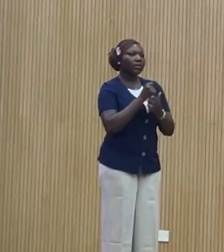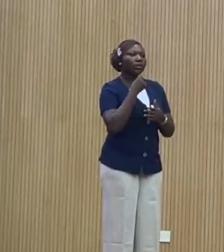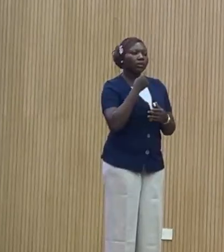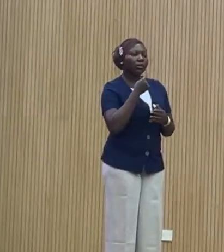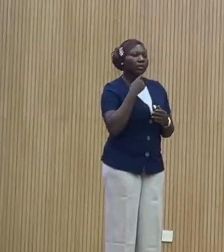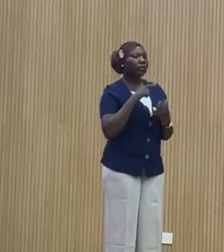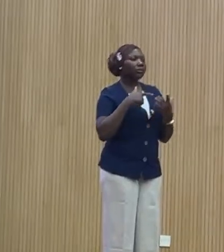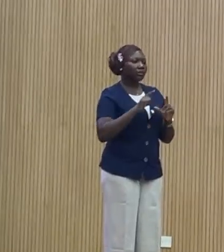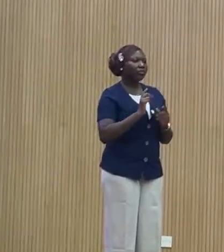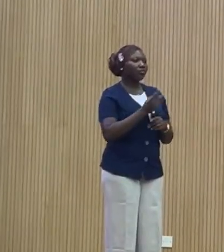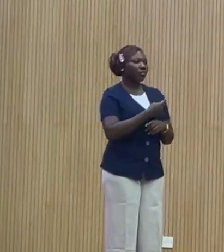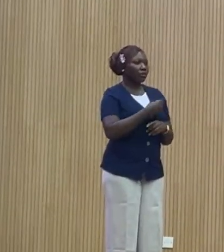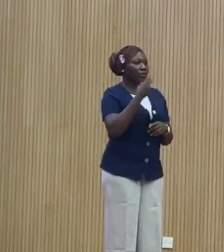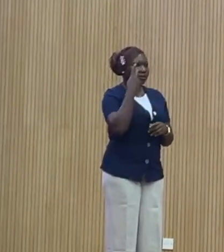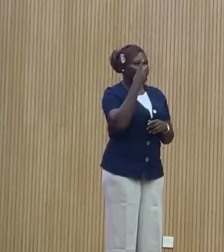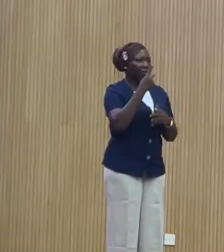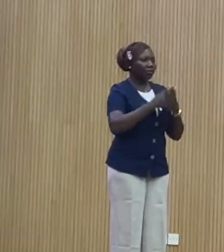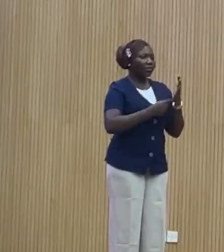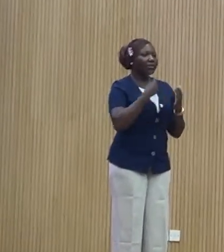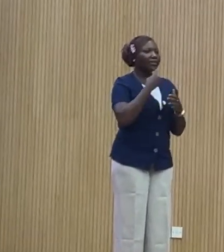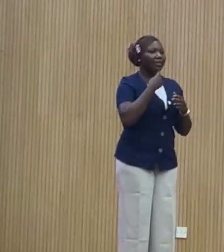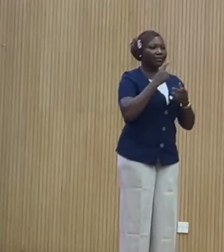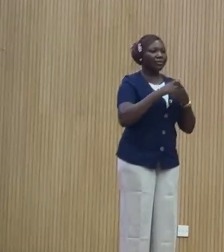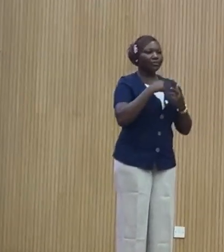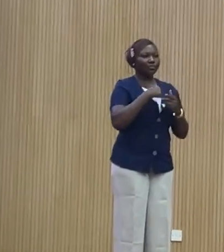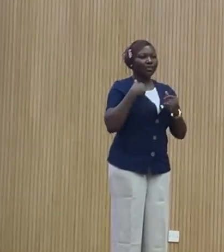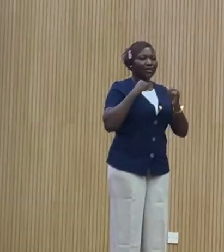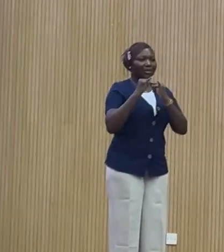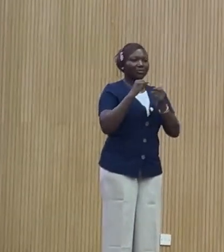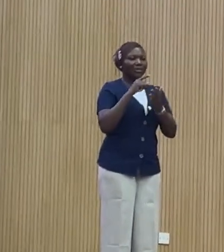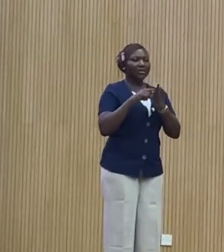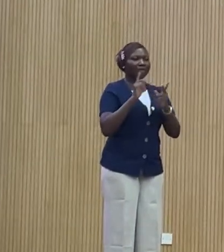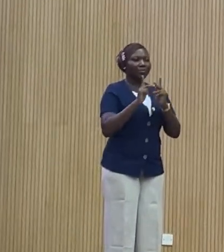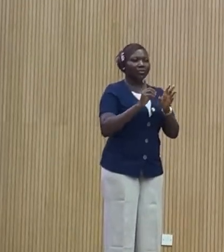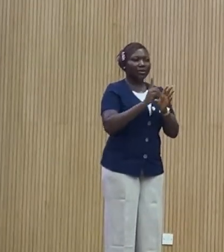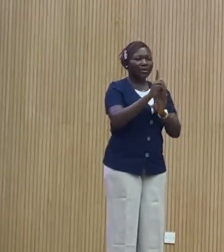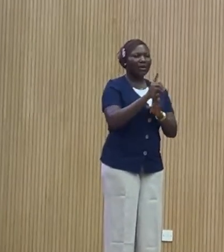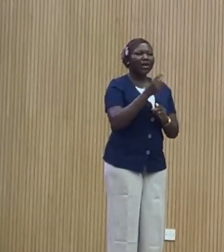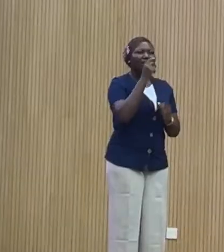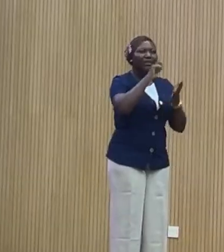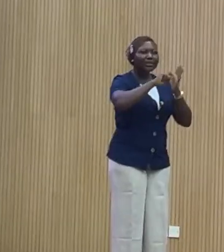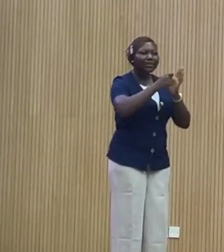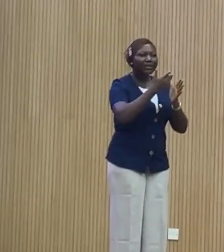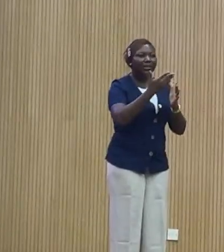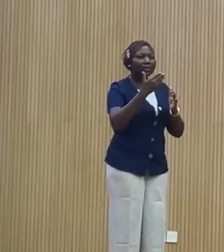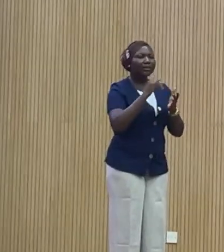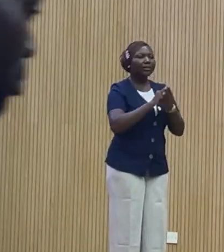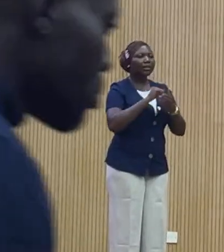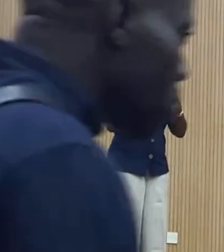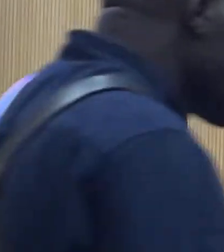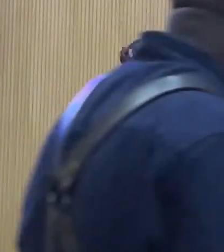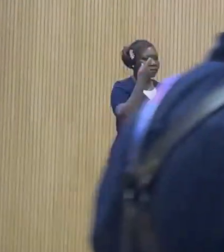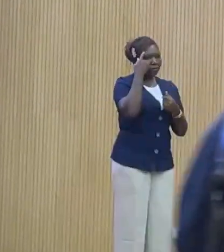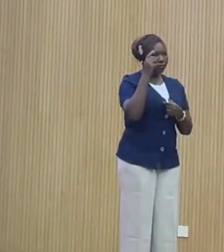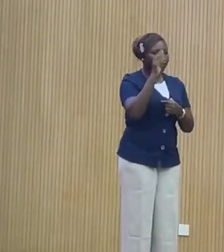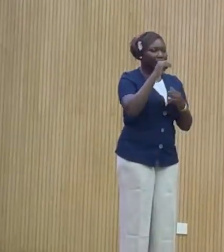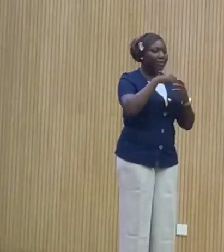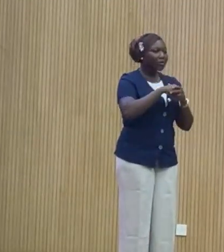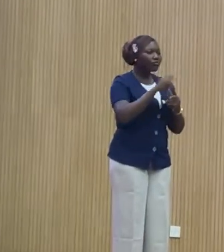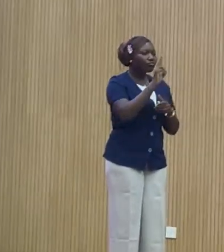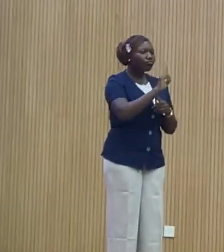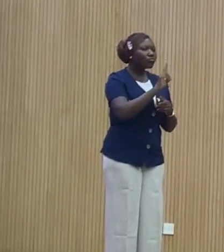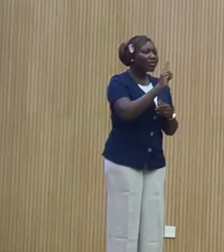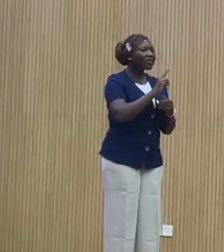learned when we interviewed these people directly. The key things that we understood that were problems for them when it came to actually using devices and participating in